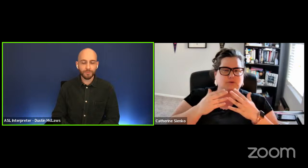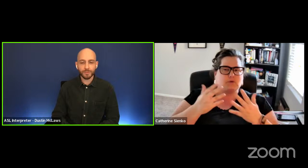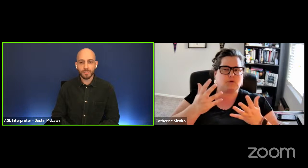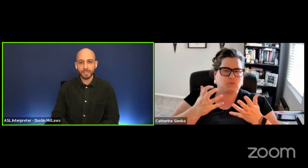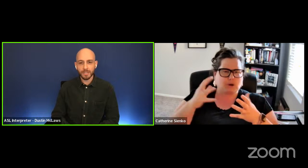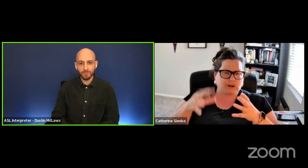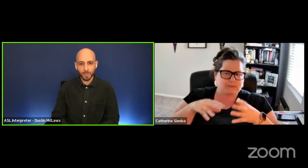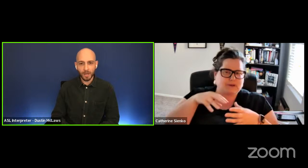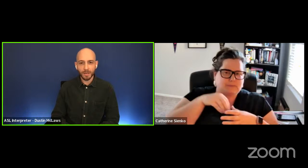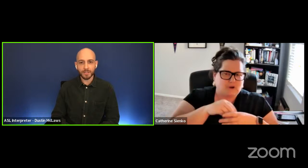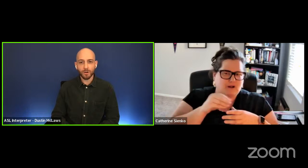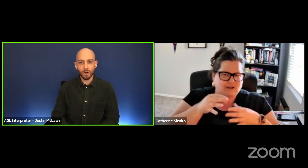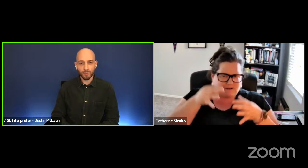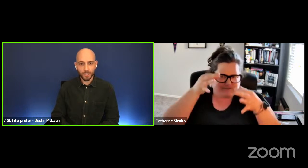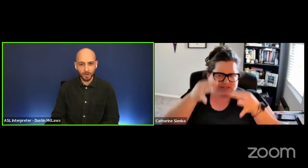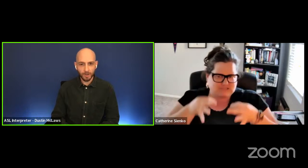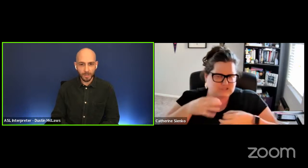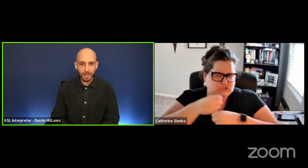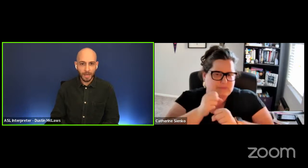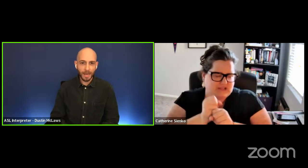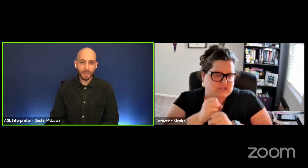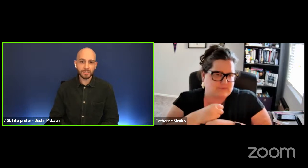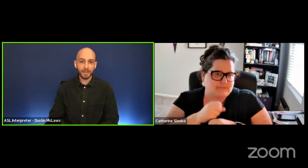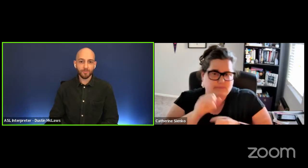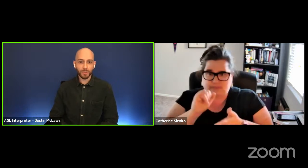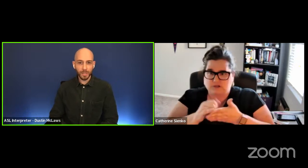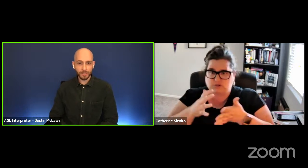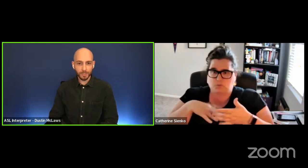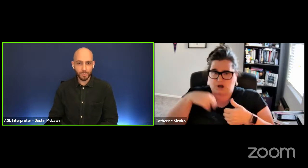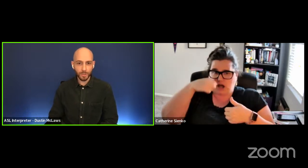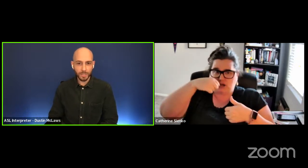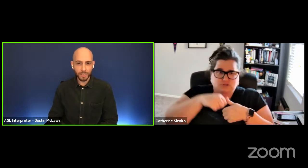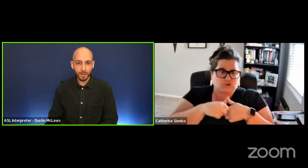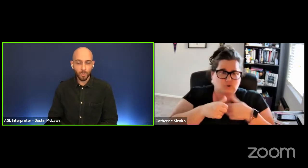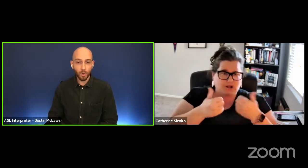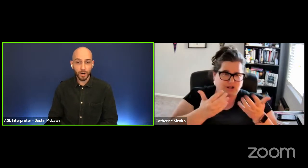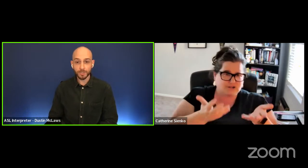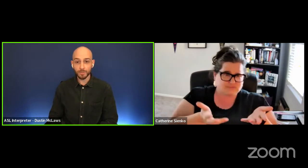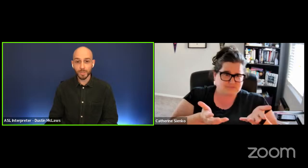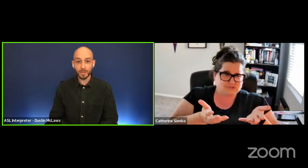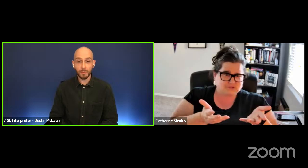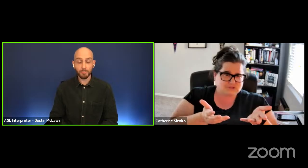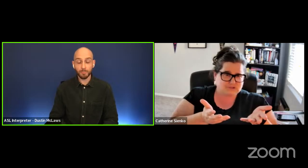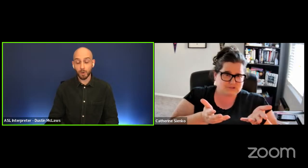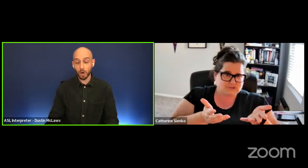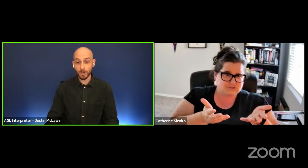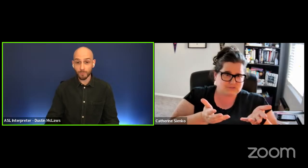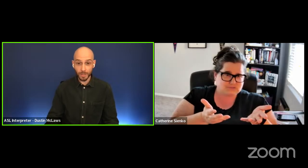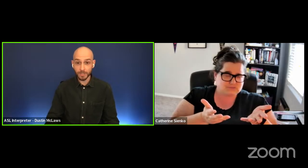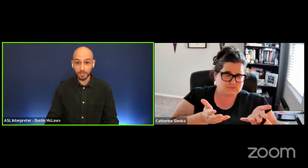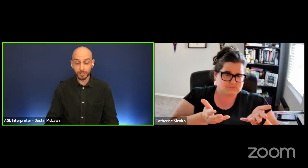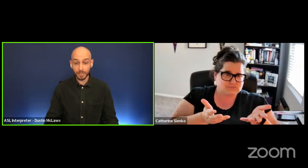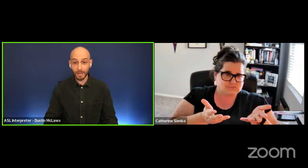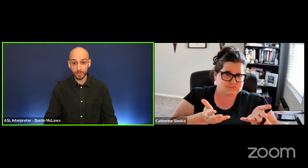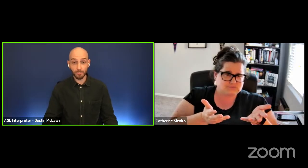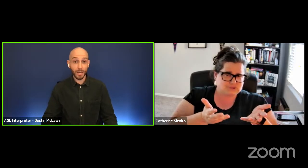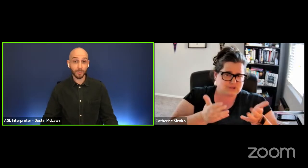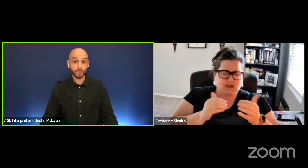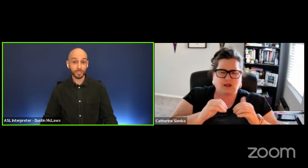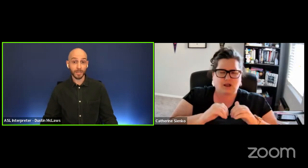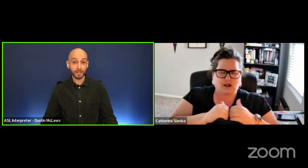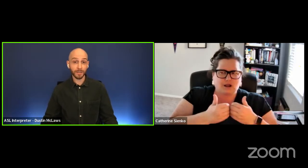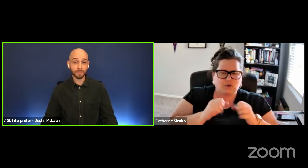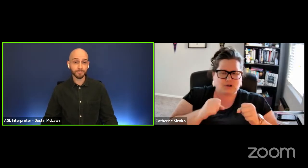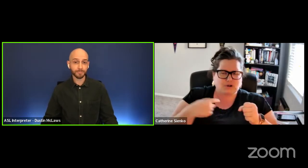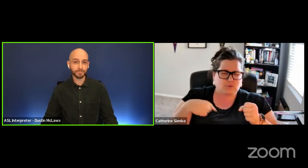the deaf, deaf blind, hard of hearing, and deaf plus community wanted to be a part of this, and that's